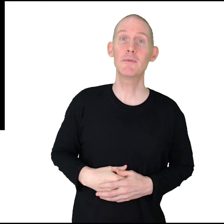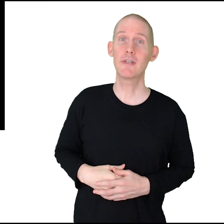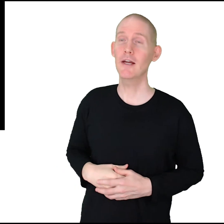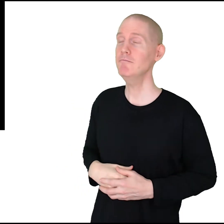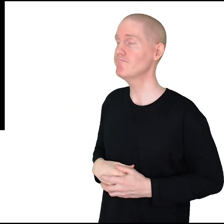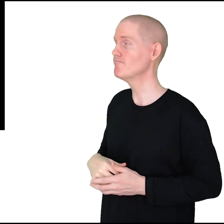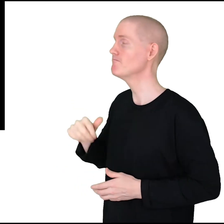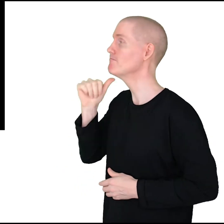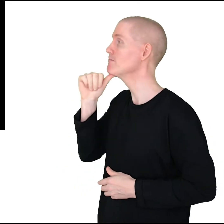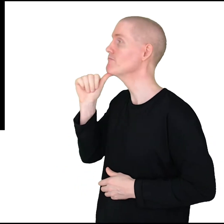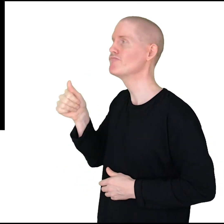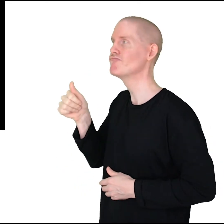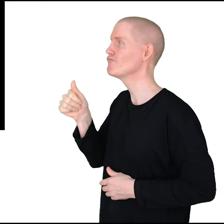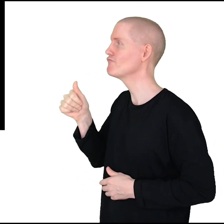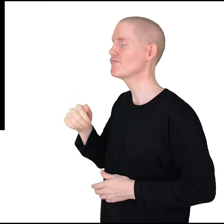side.